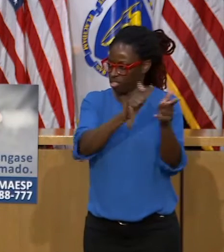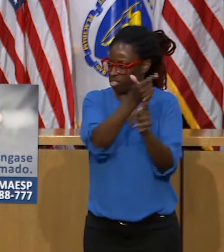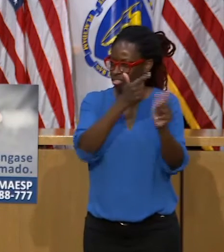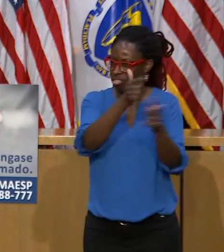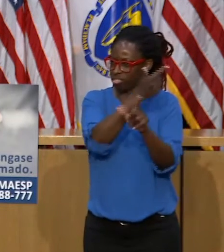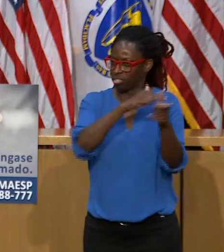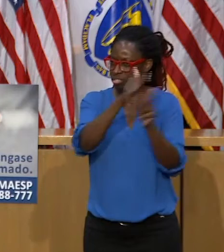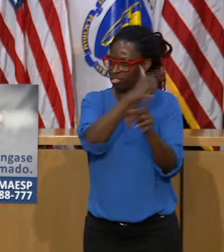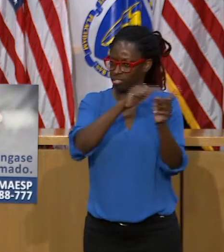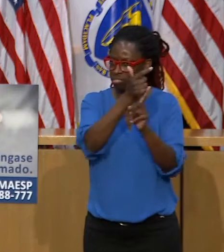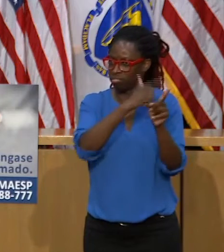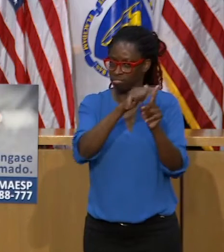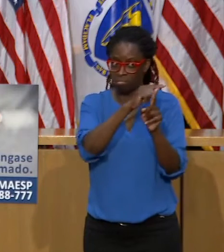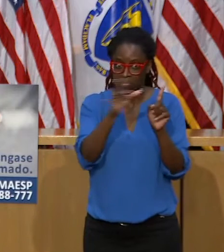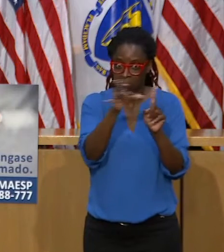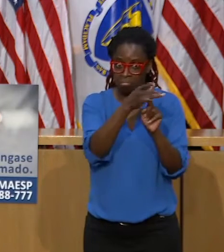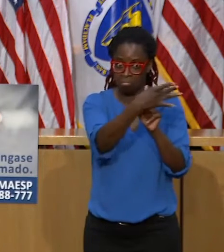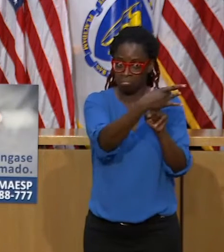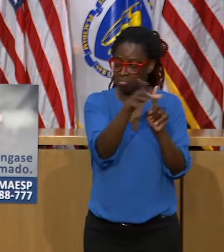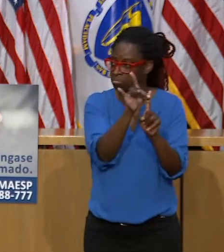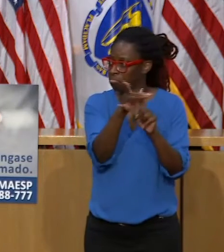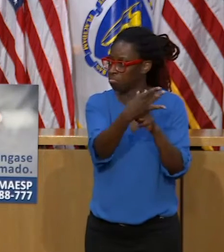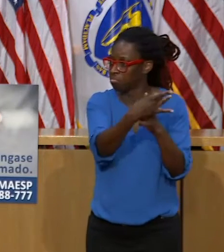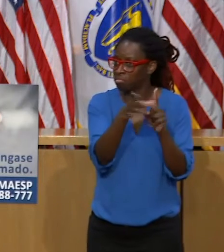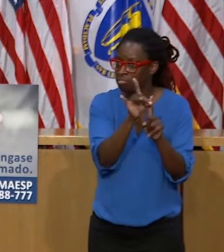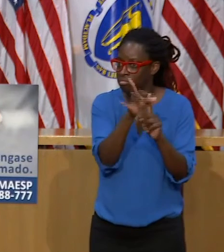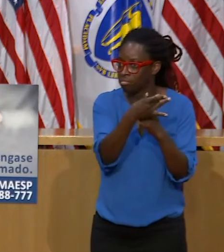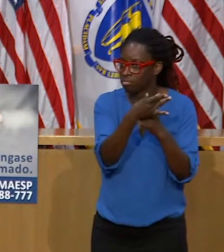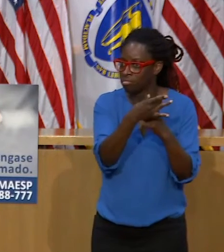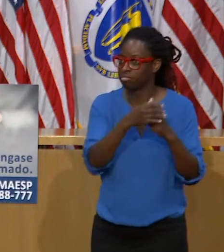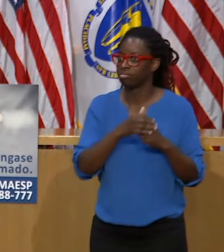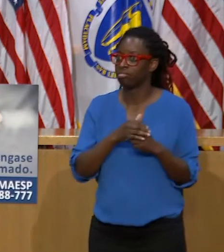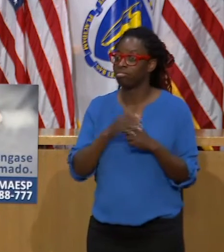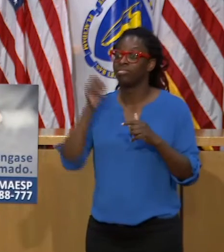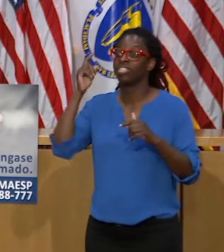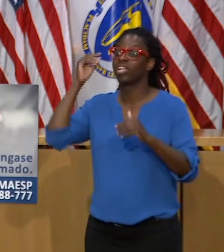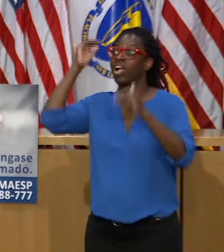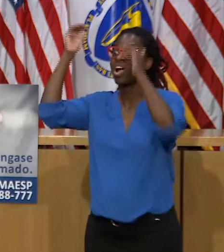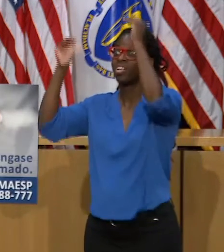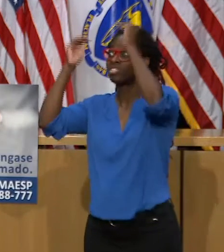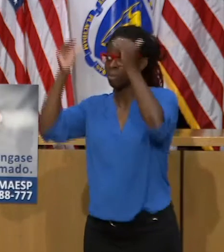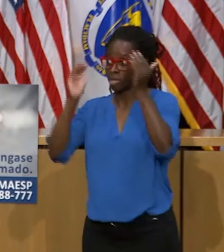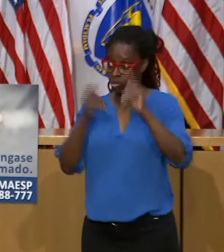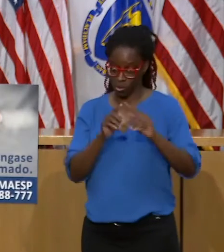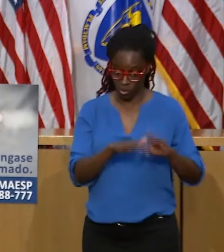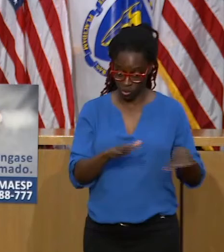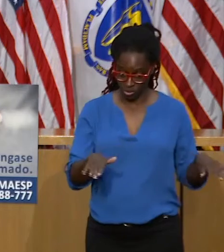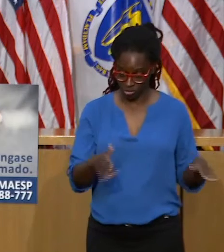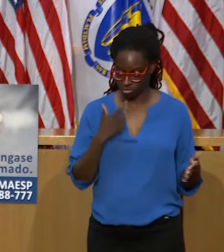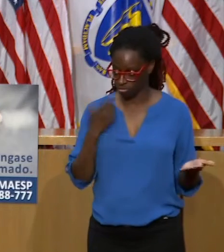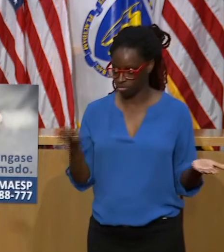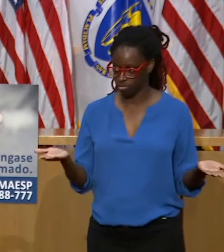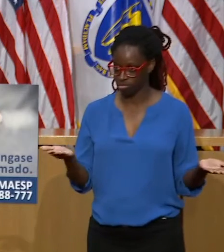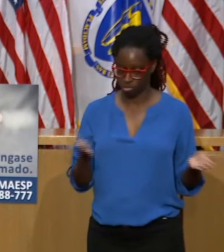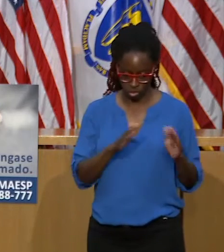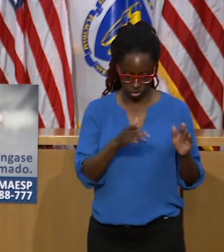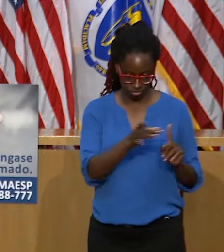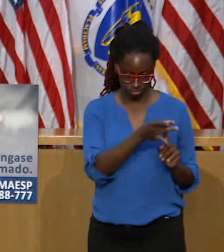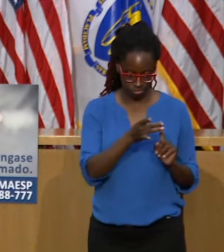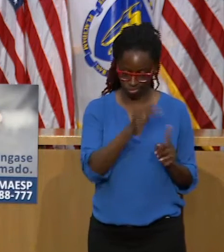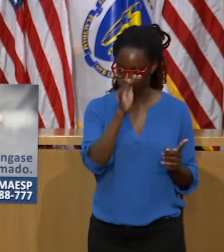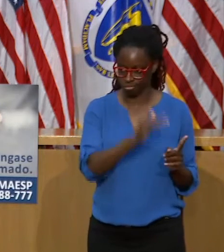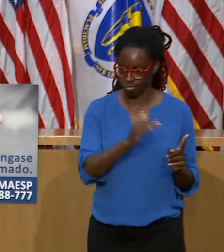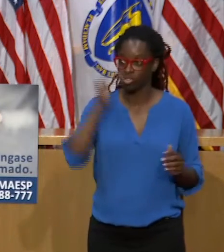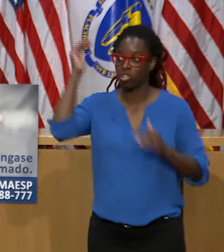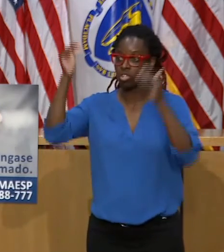And there were really stark differences between adults and children, and there were also differences in the likelihood that a child was the instigator of